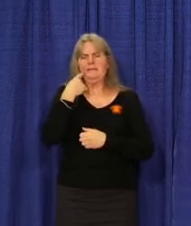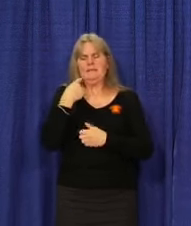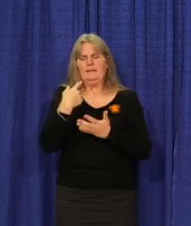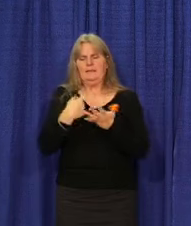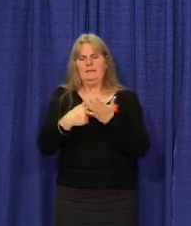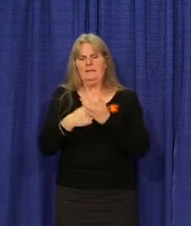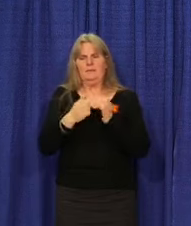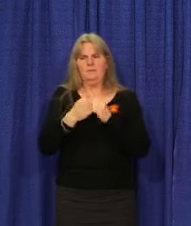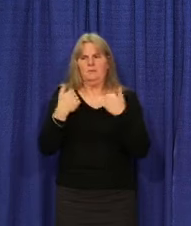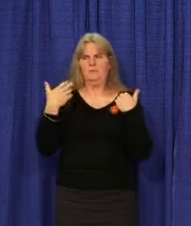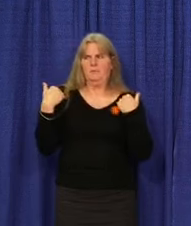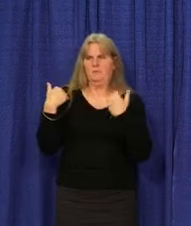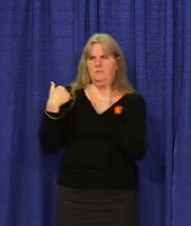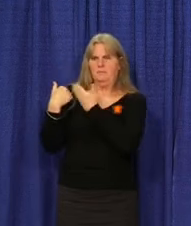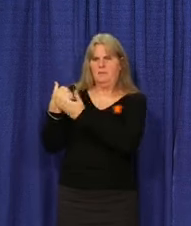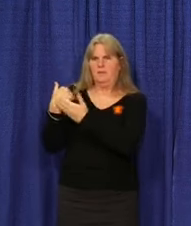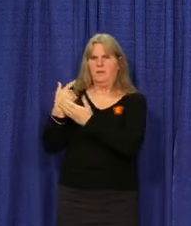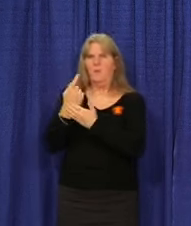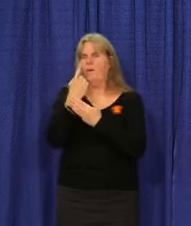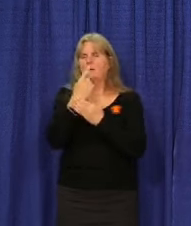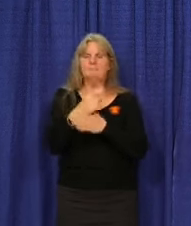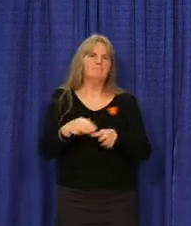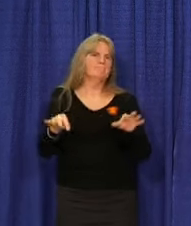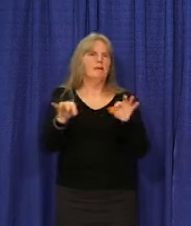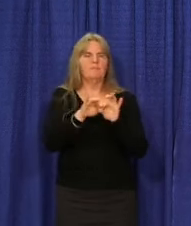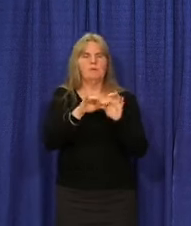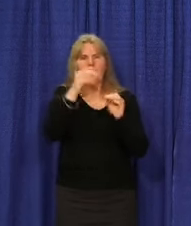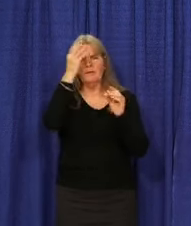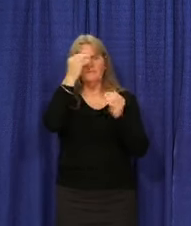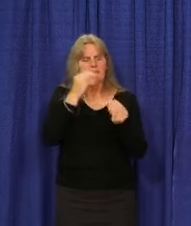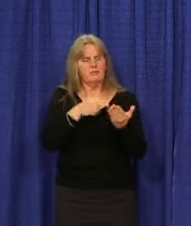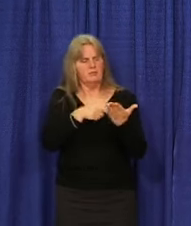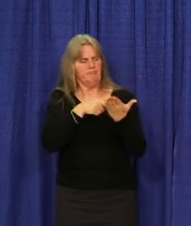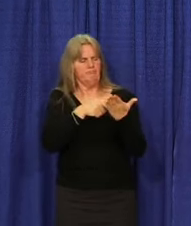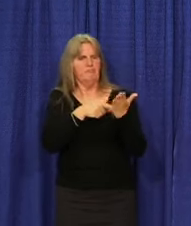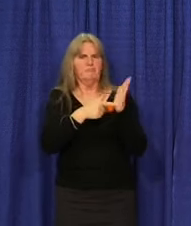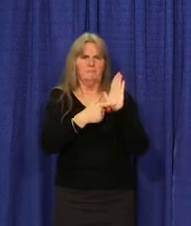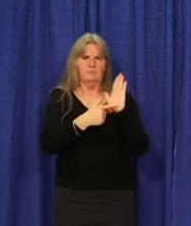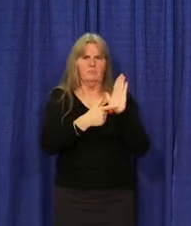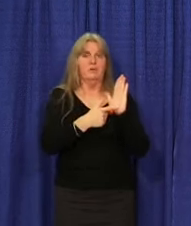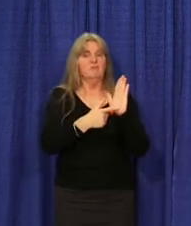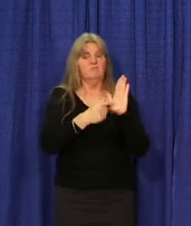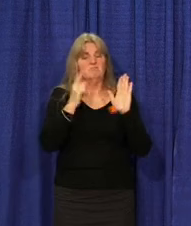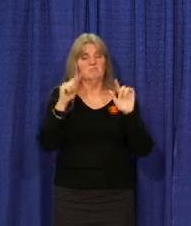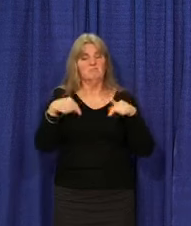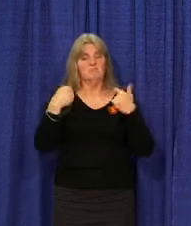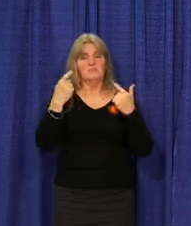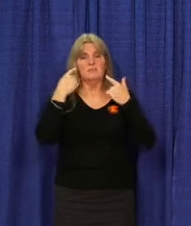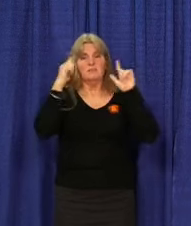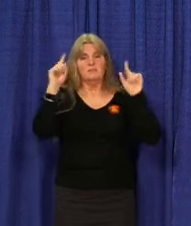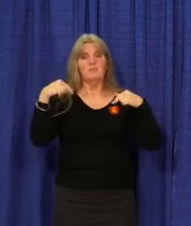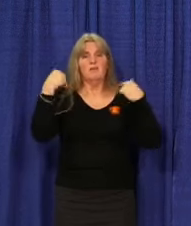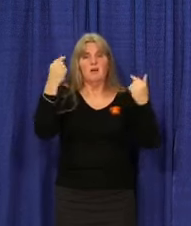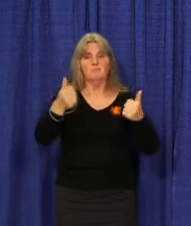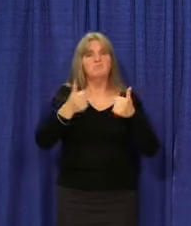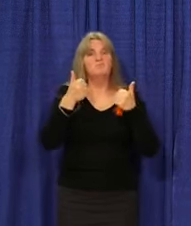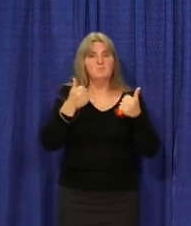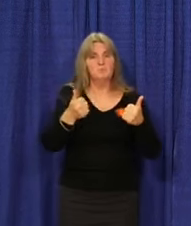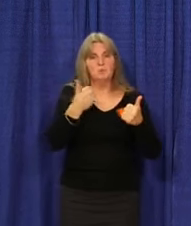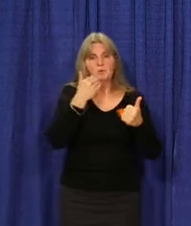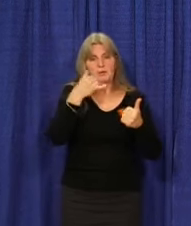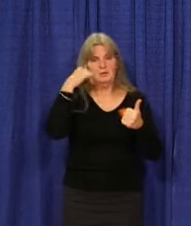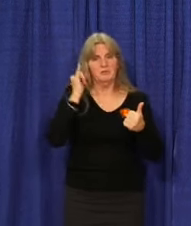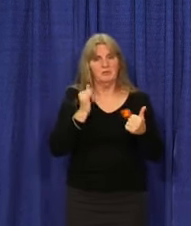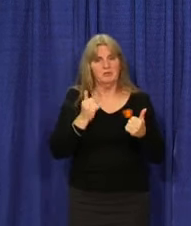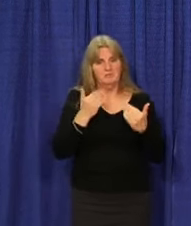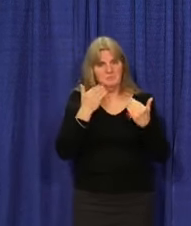I think probably the single most important piece of data might be we're doing this really well. So we've done this really